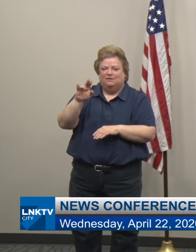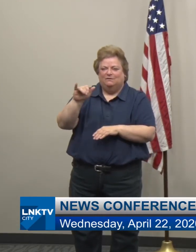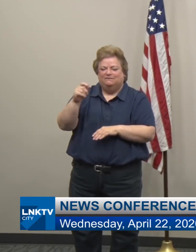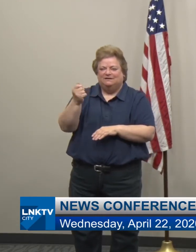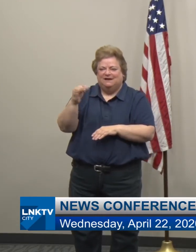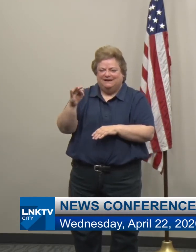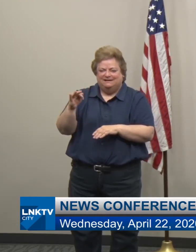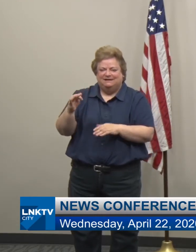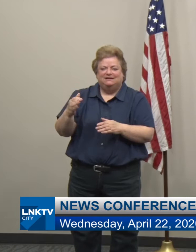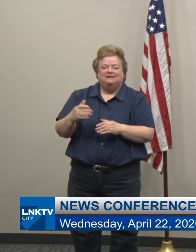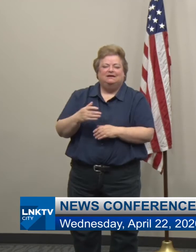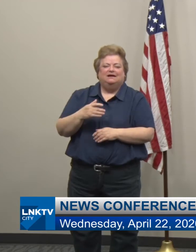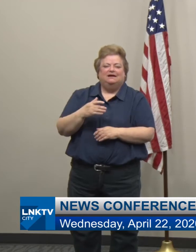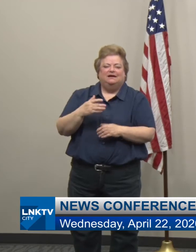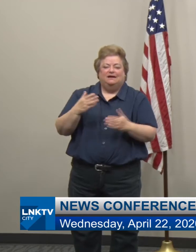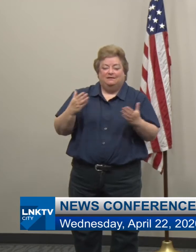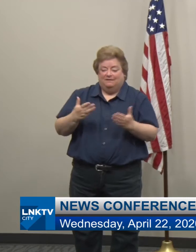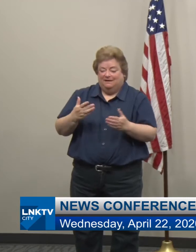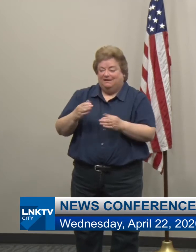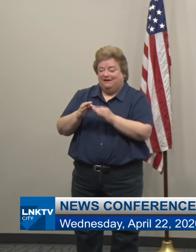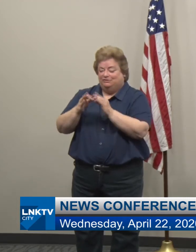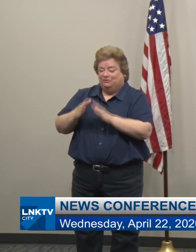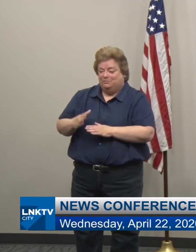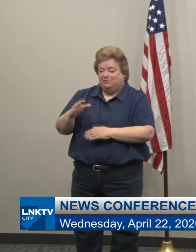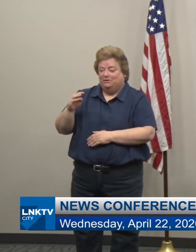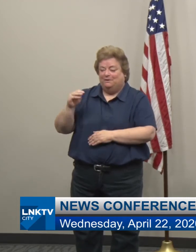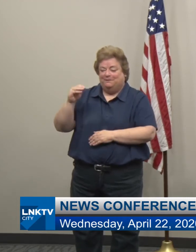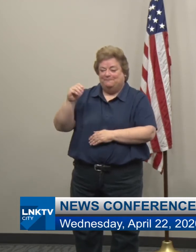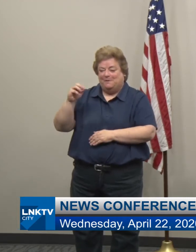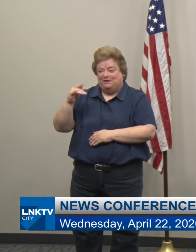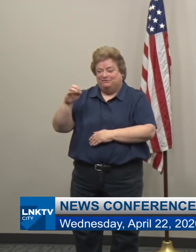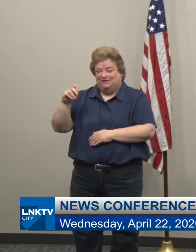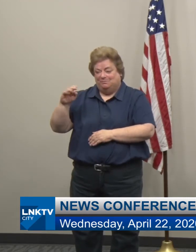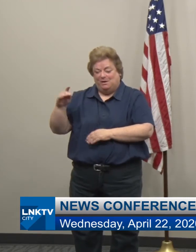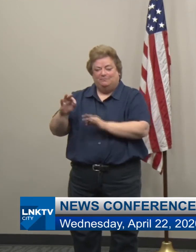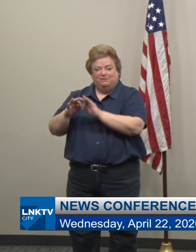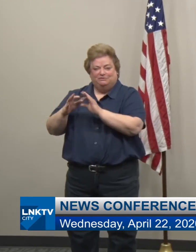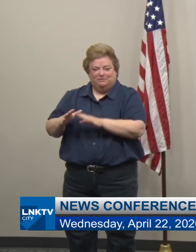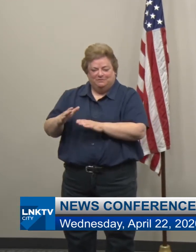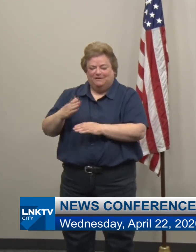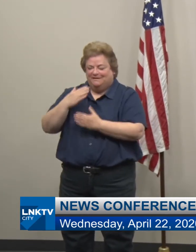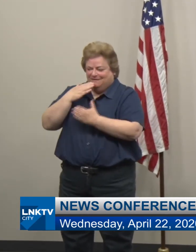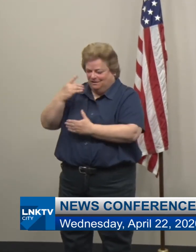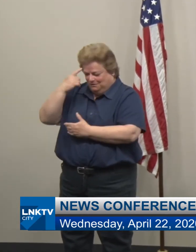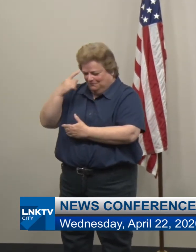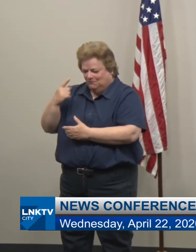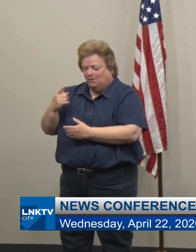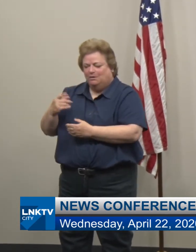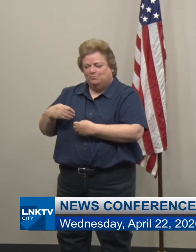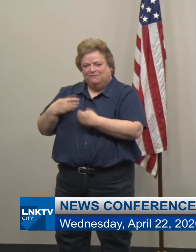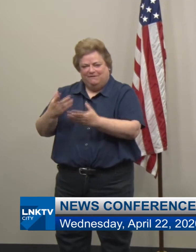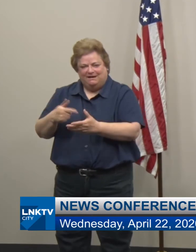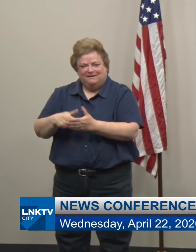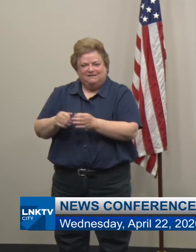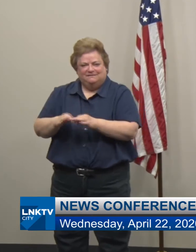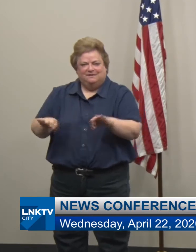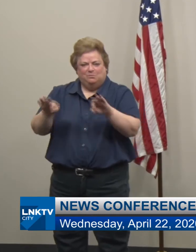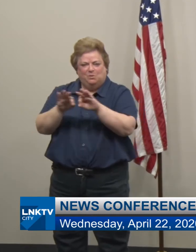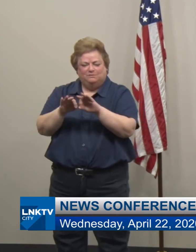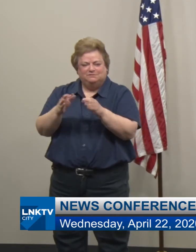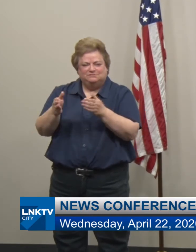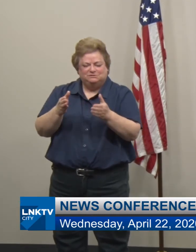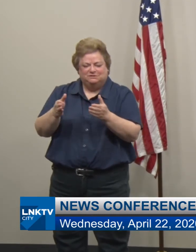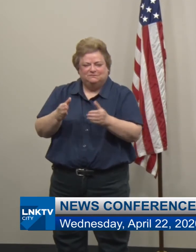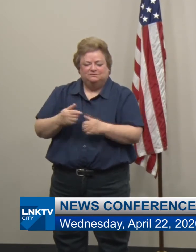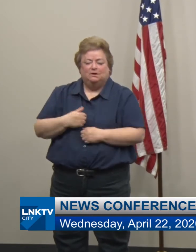County. Joining me again is interpreter Margie Propp. Thank you so much, Margie, for being here today to provide this important service. And we are